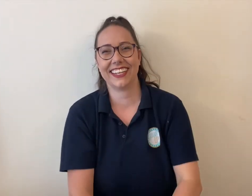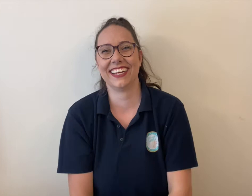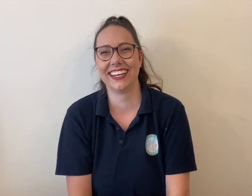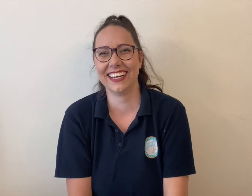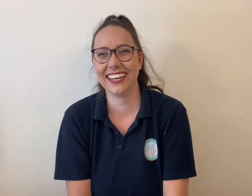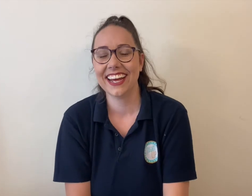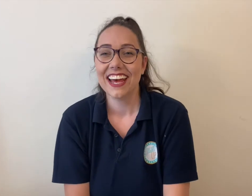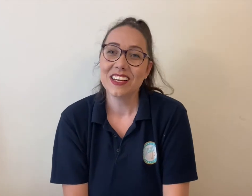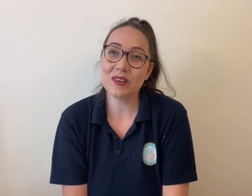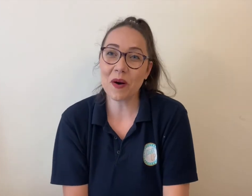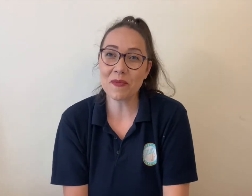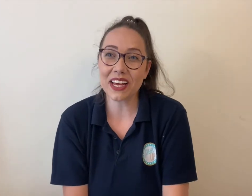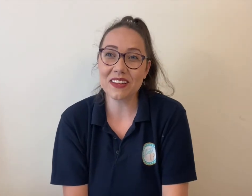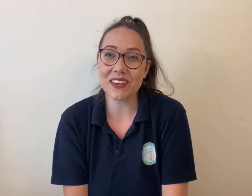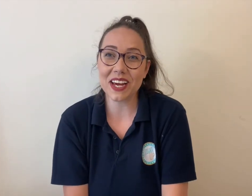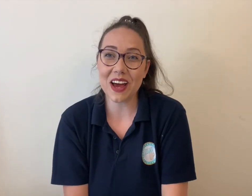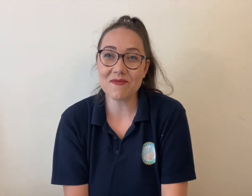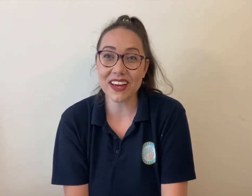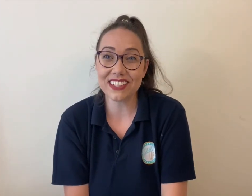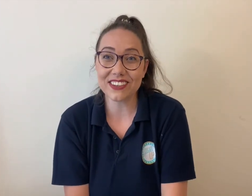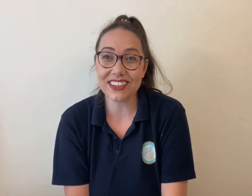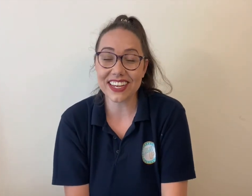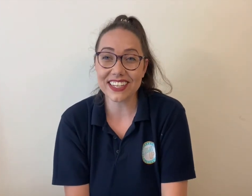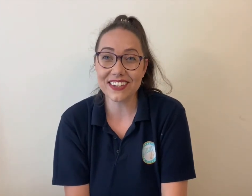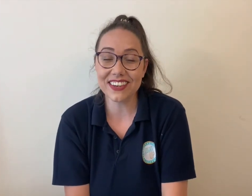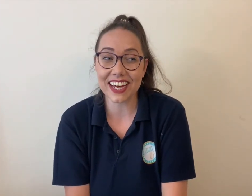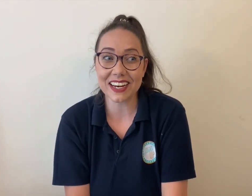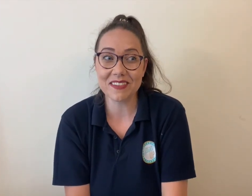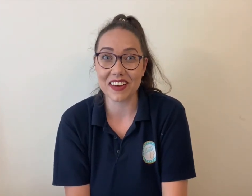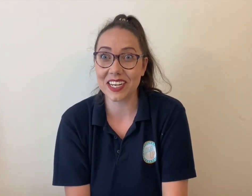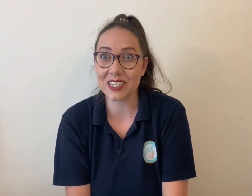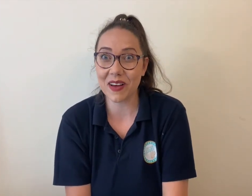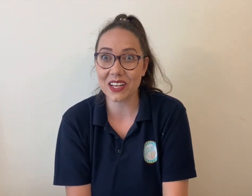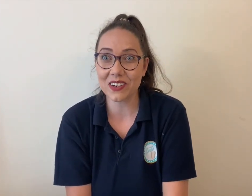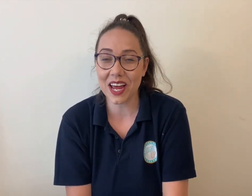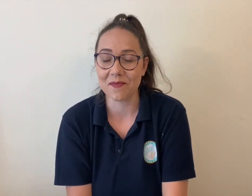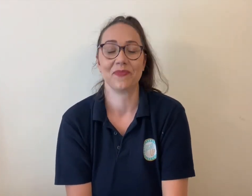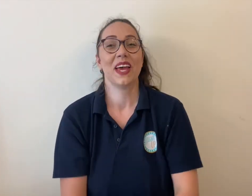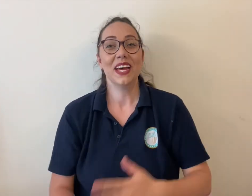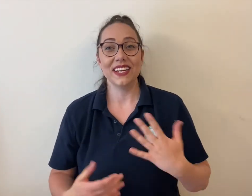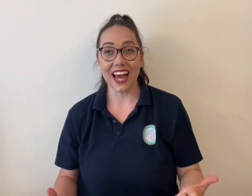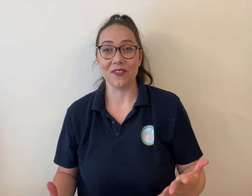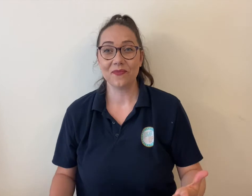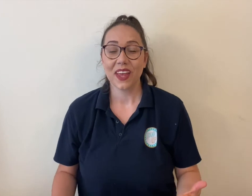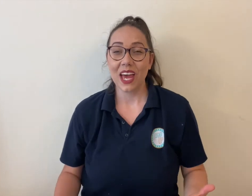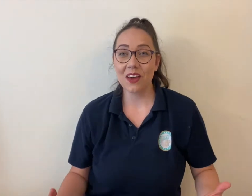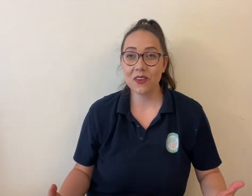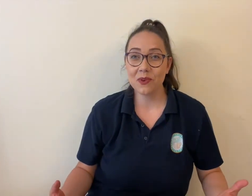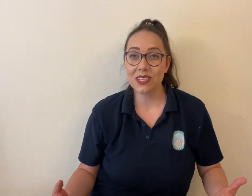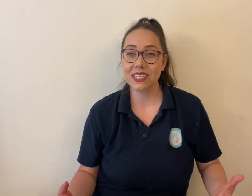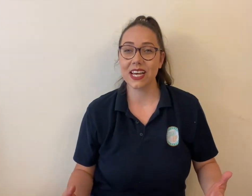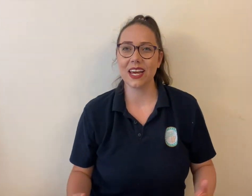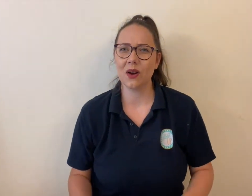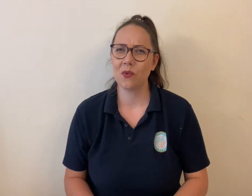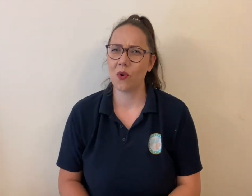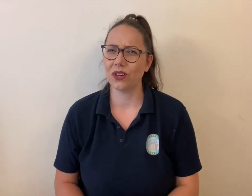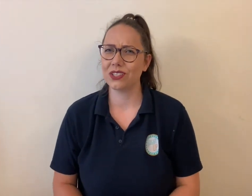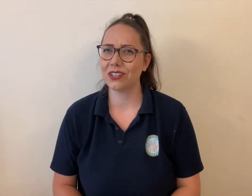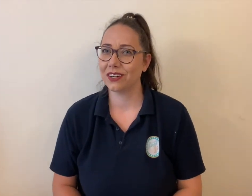a J. So pop back in the video and make sure that you can finger spell your name. Now, if you want to say what's